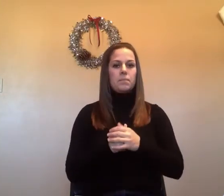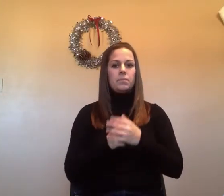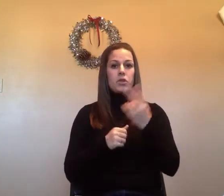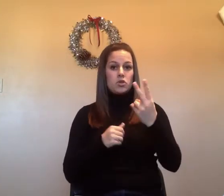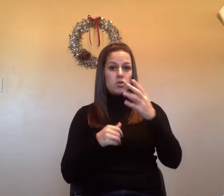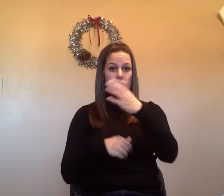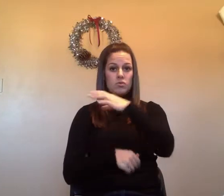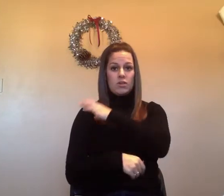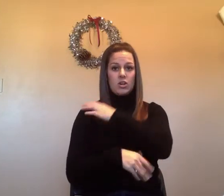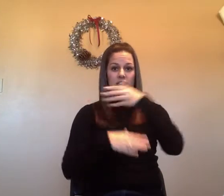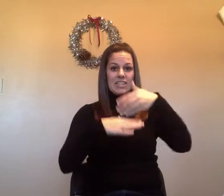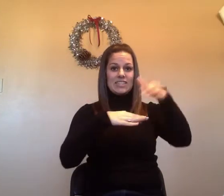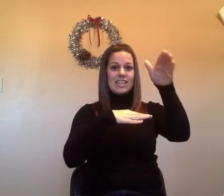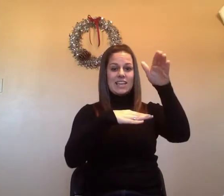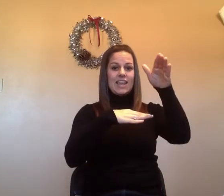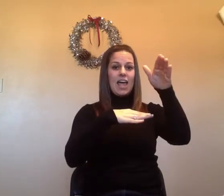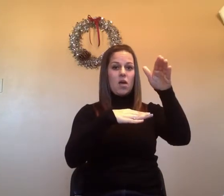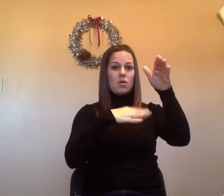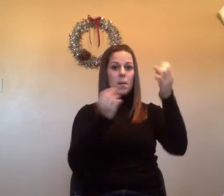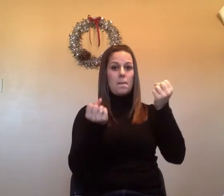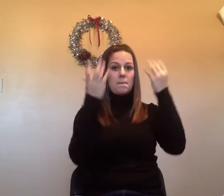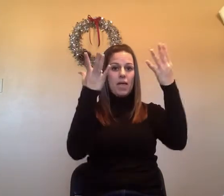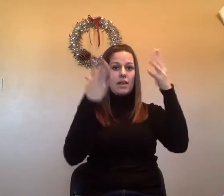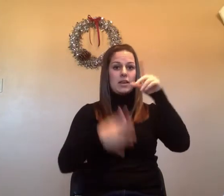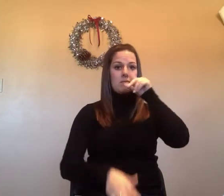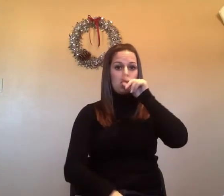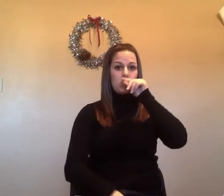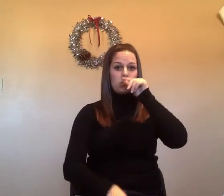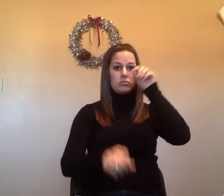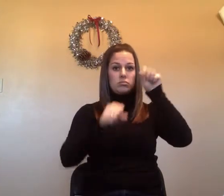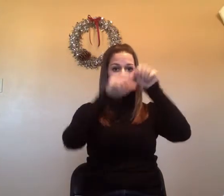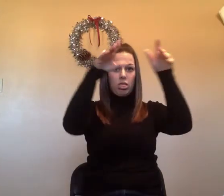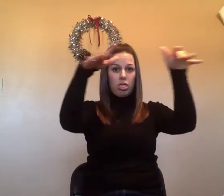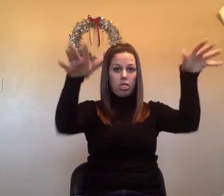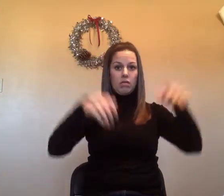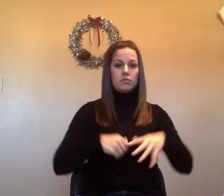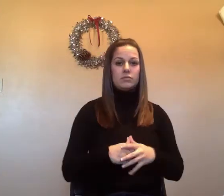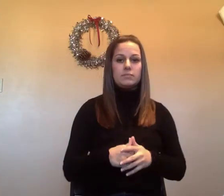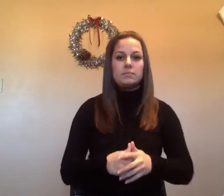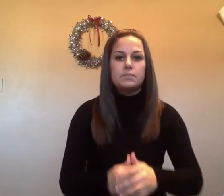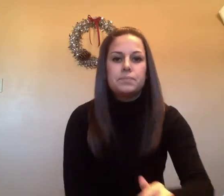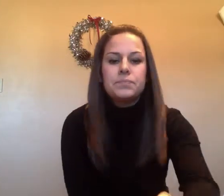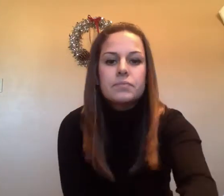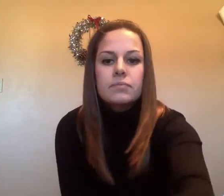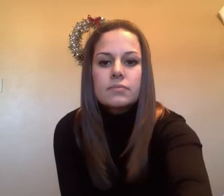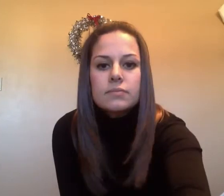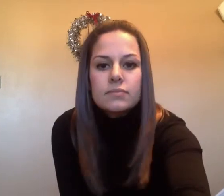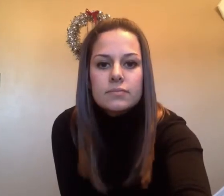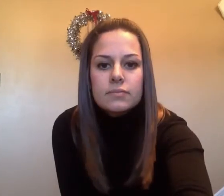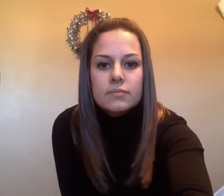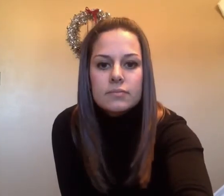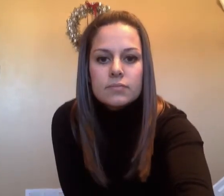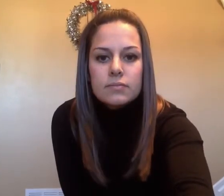Stop. I know that I can answer my question now. Now, I don't know the answer yet, but I already see some clues in here